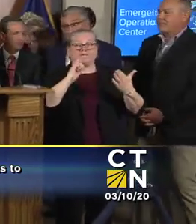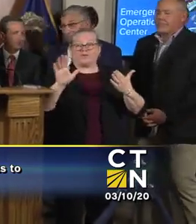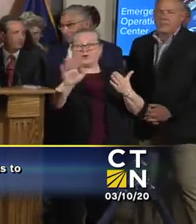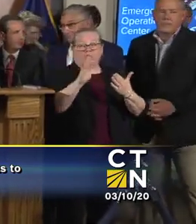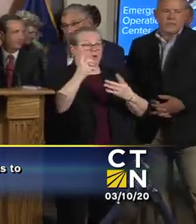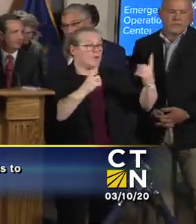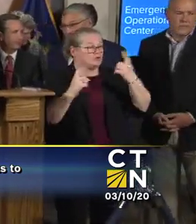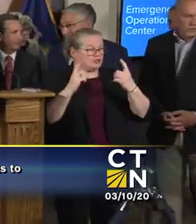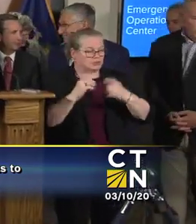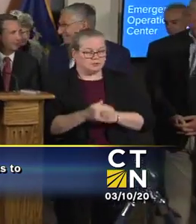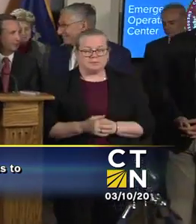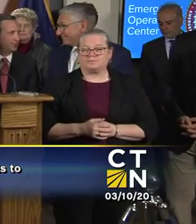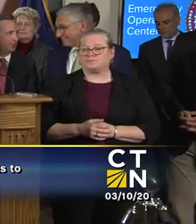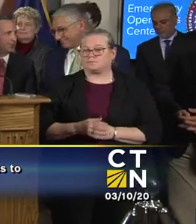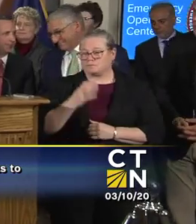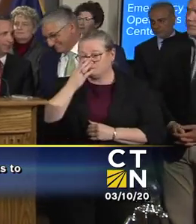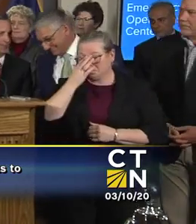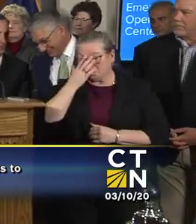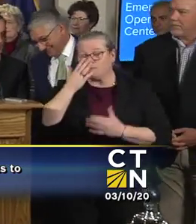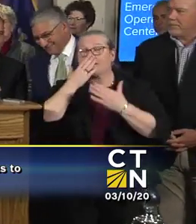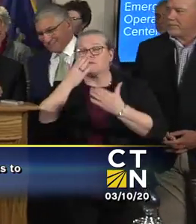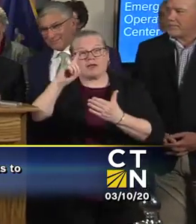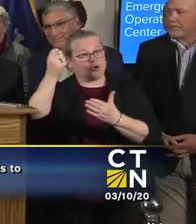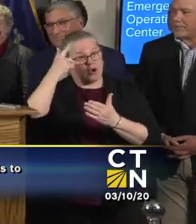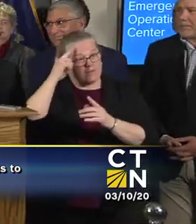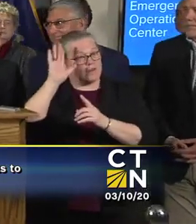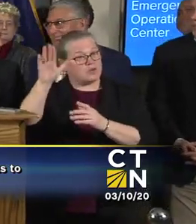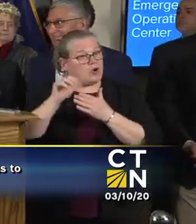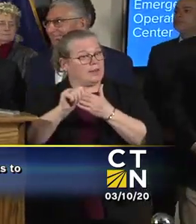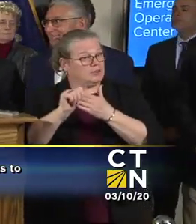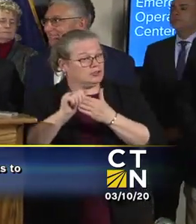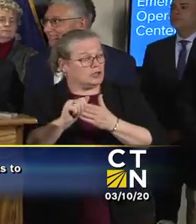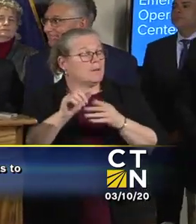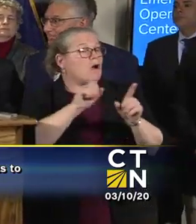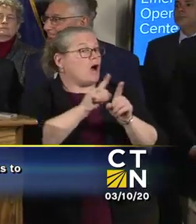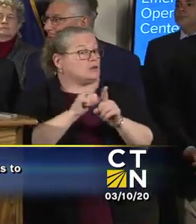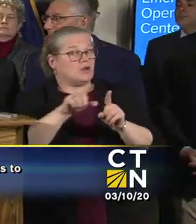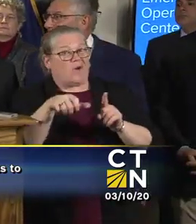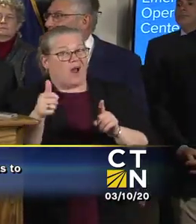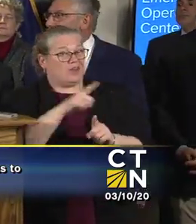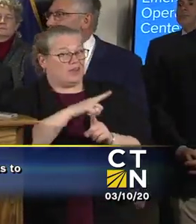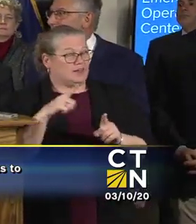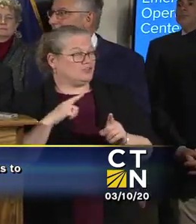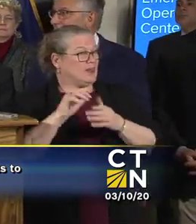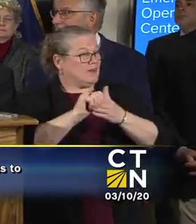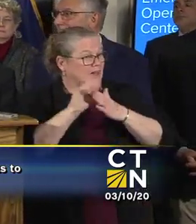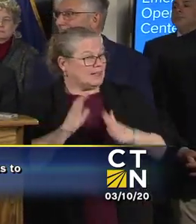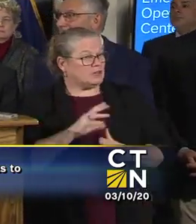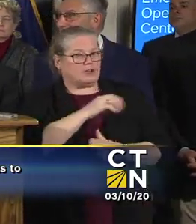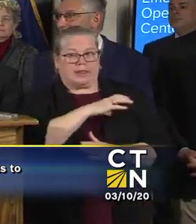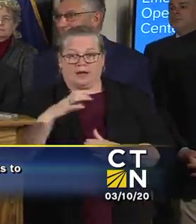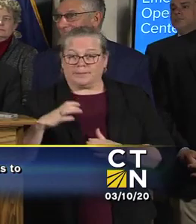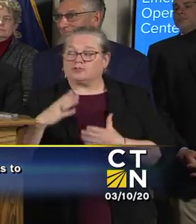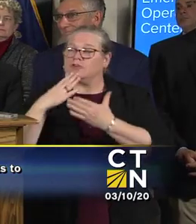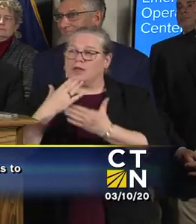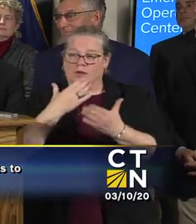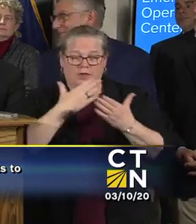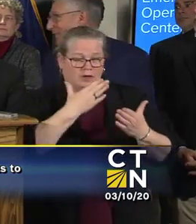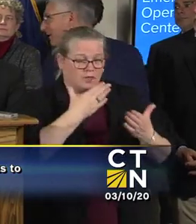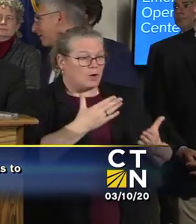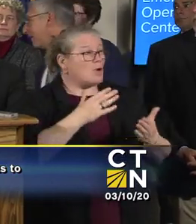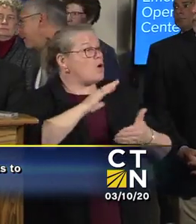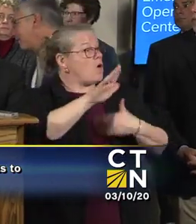Thank you, Governor, for your leadership, and to the legislative leaders and the commissioners. Thank you all for